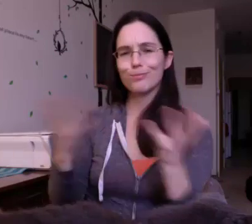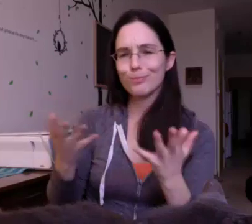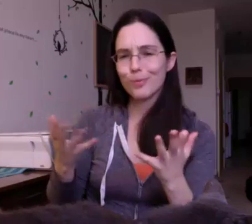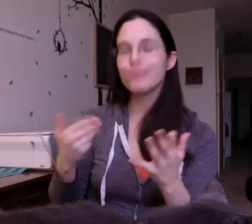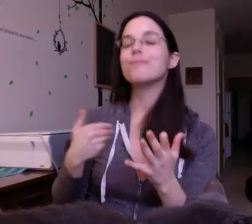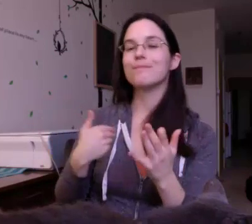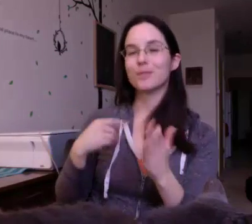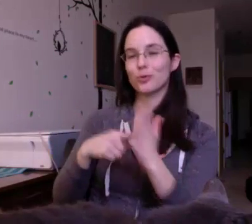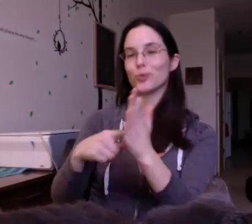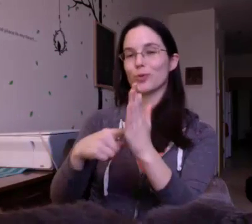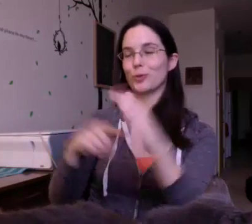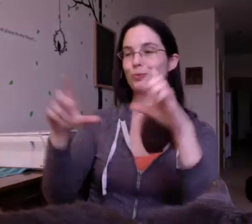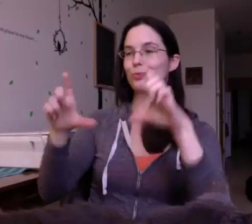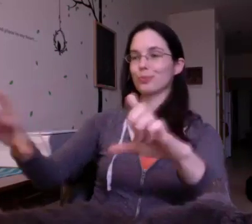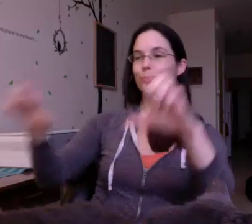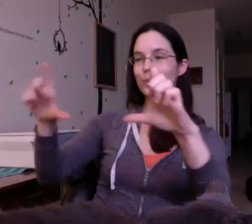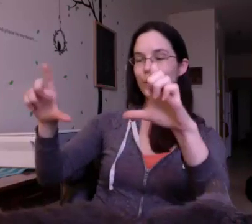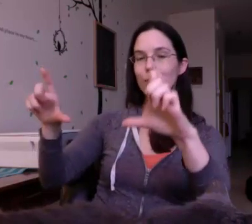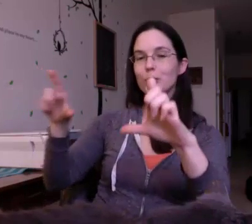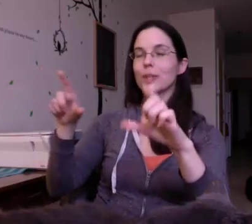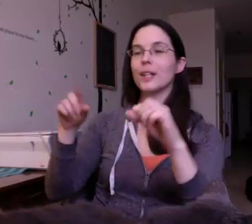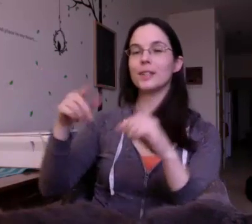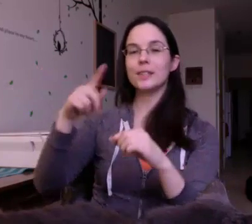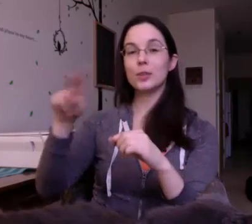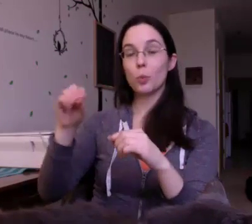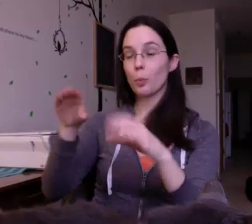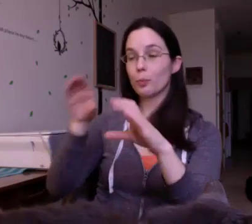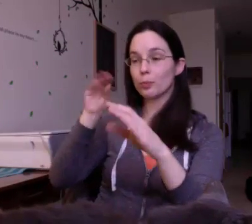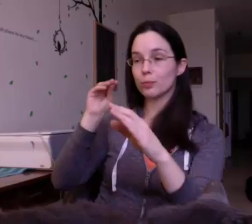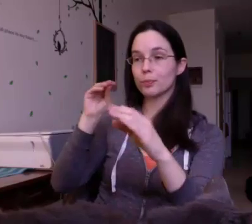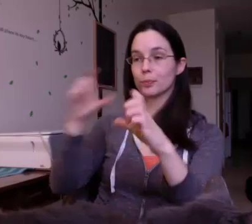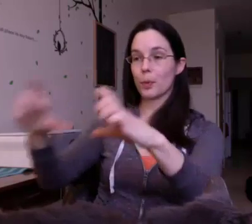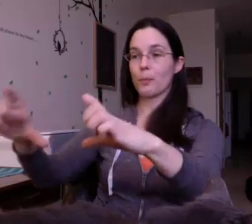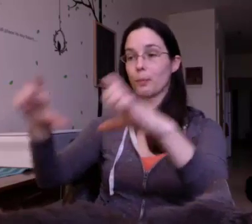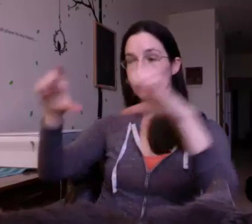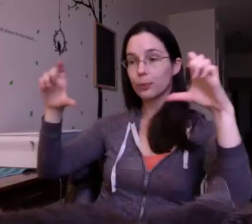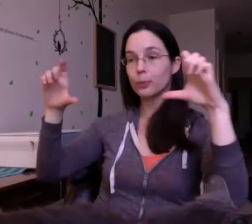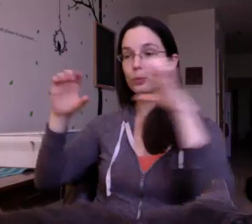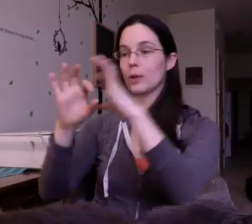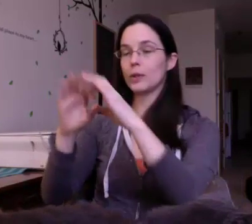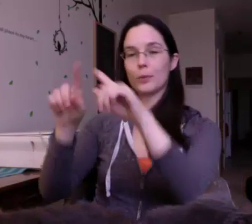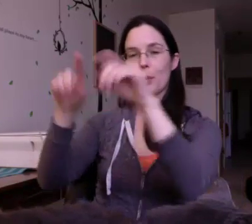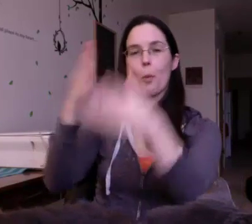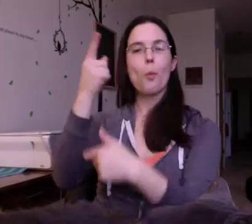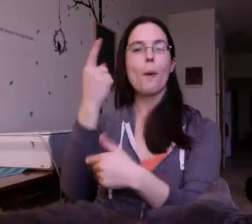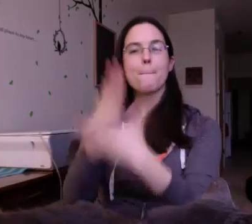10 billion pixels. You can zoom around very simply. You see some fun stuff happening here. I love this guy. His expression is